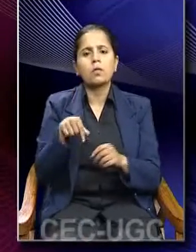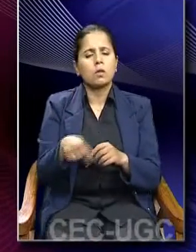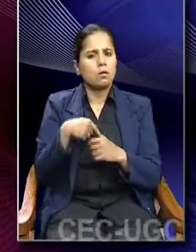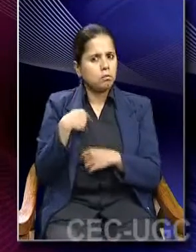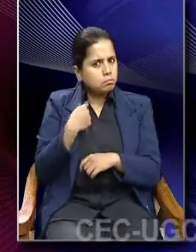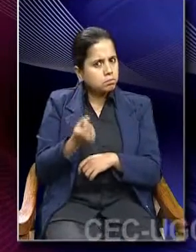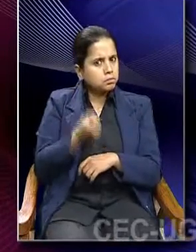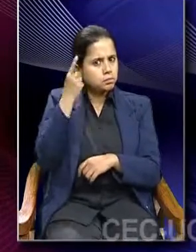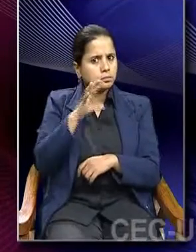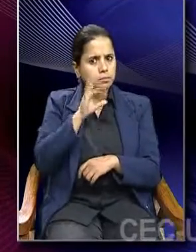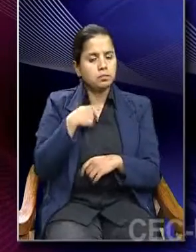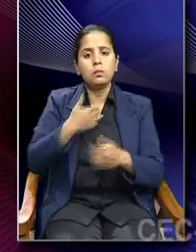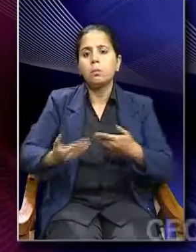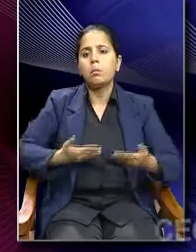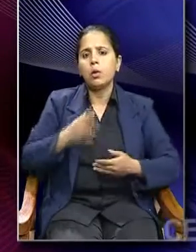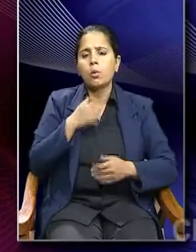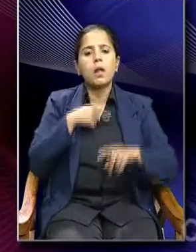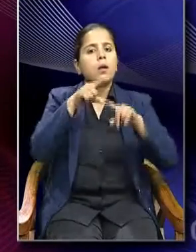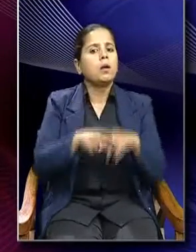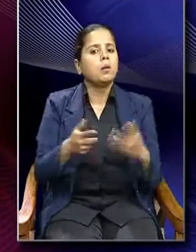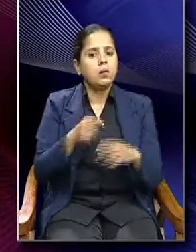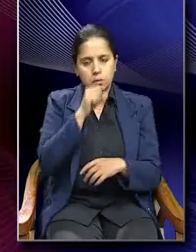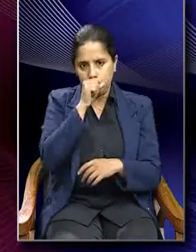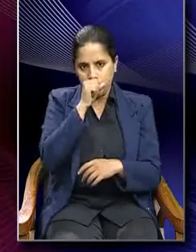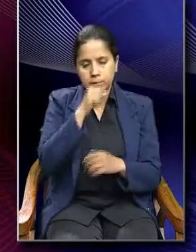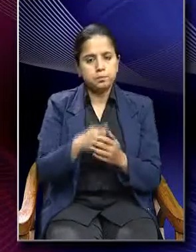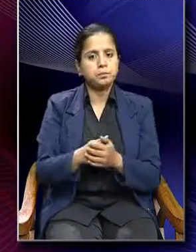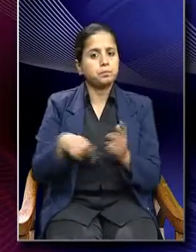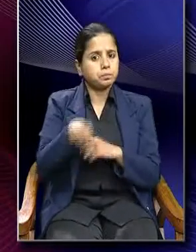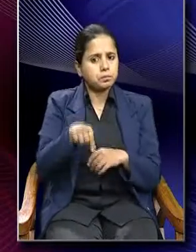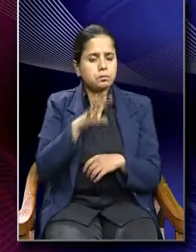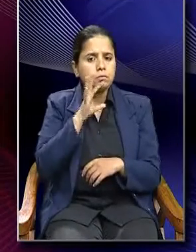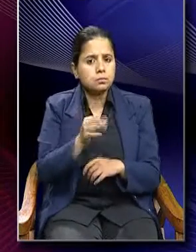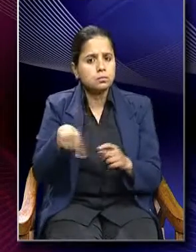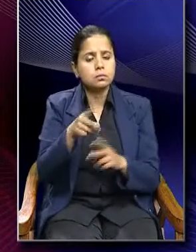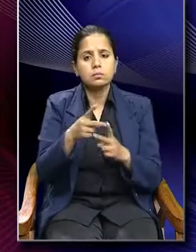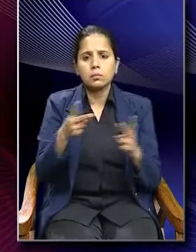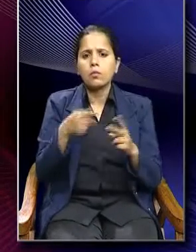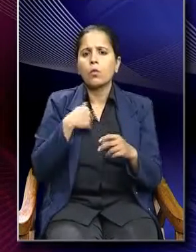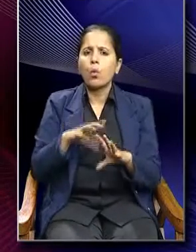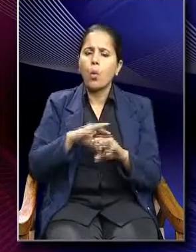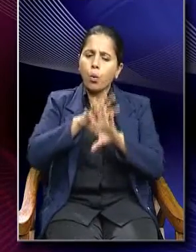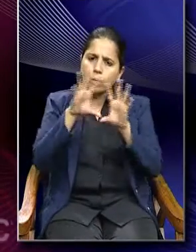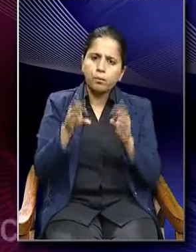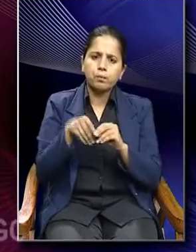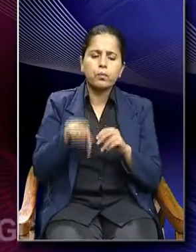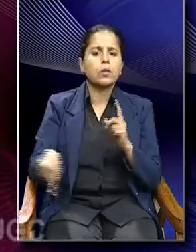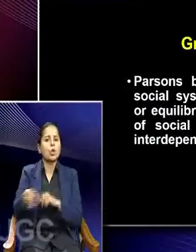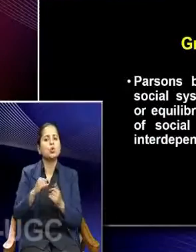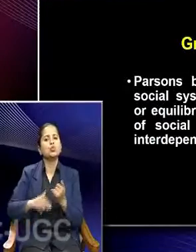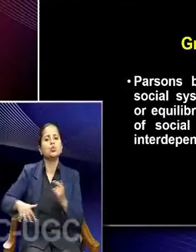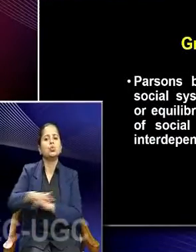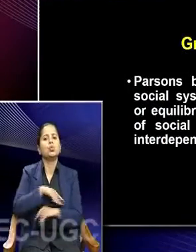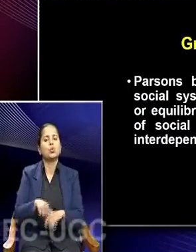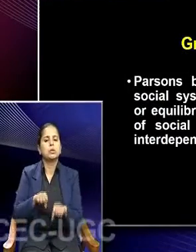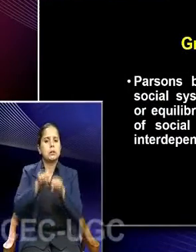internalized that our behavior depends upon. Parsons believed that all lasting social systems